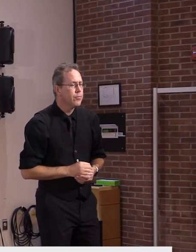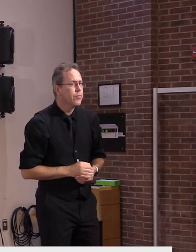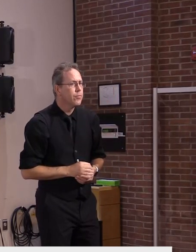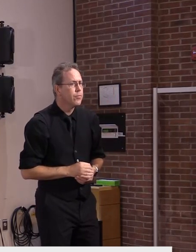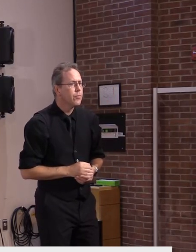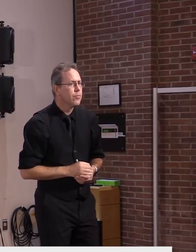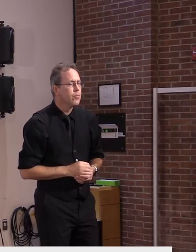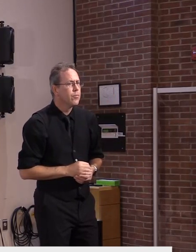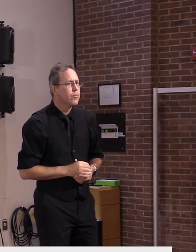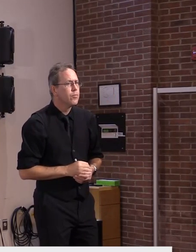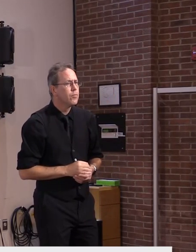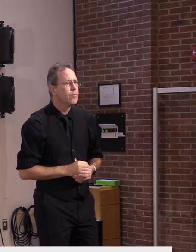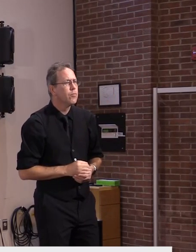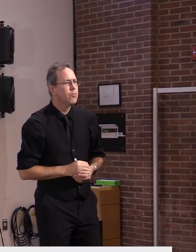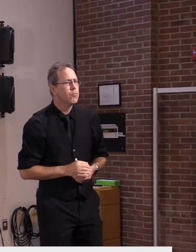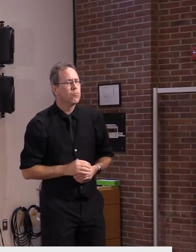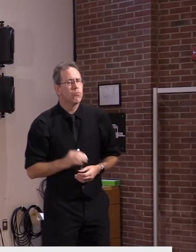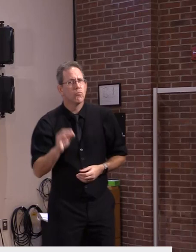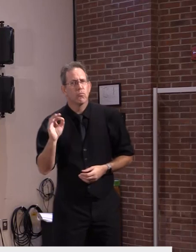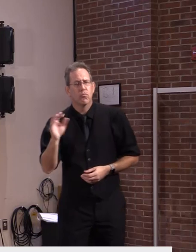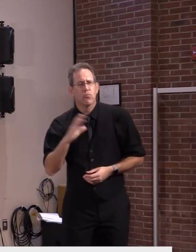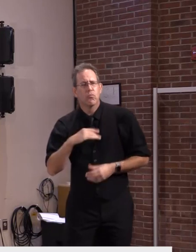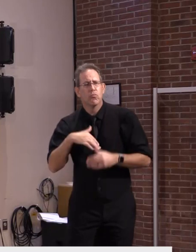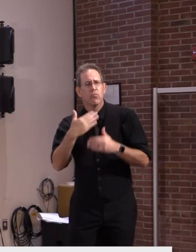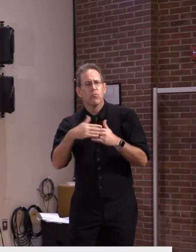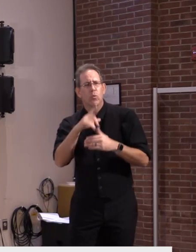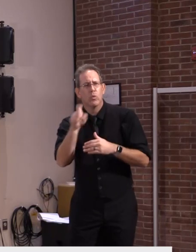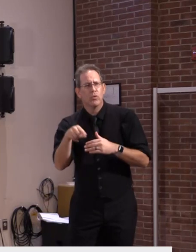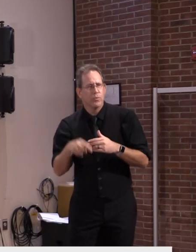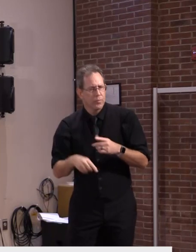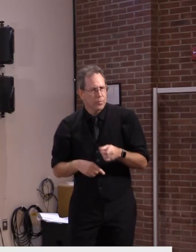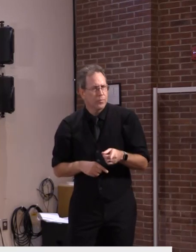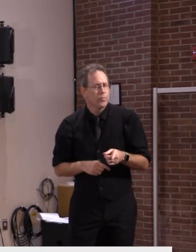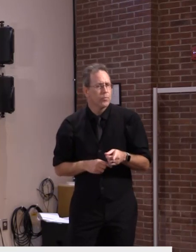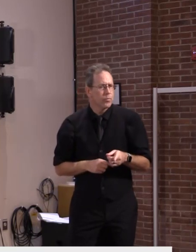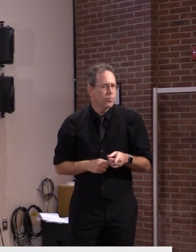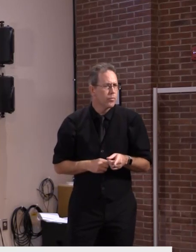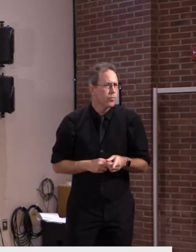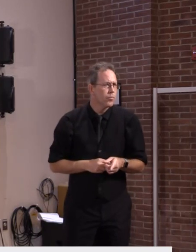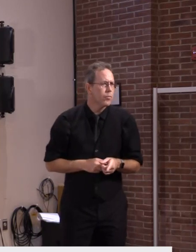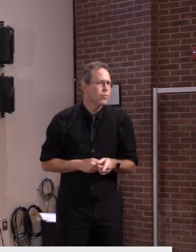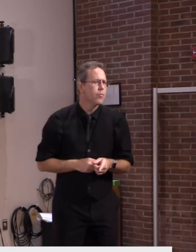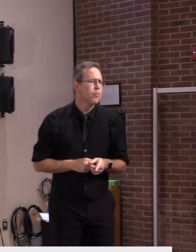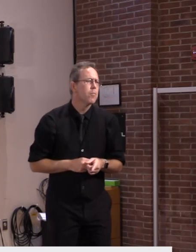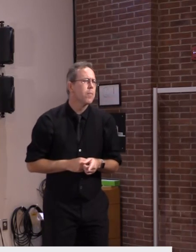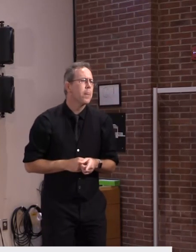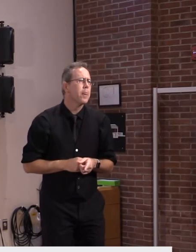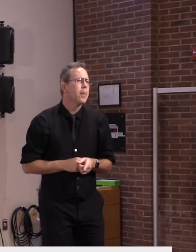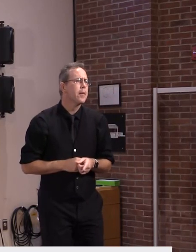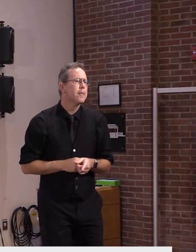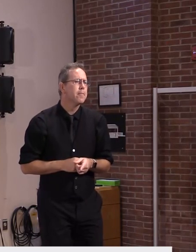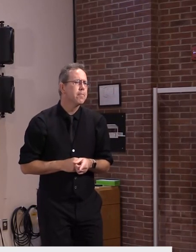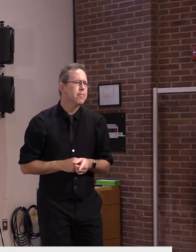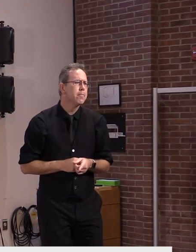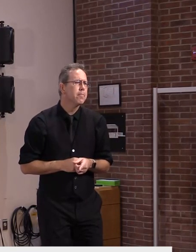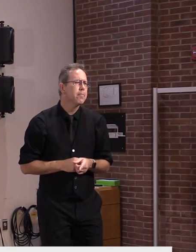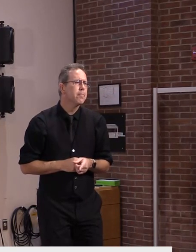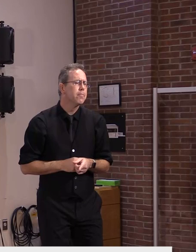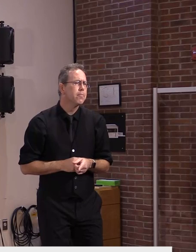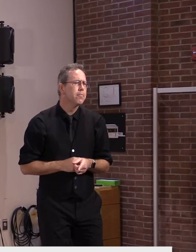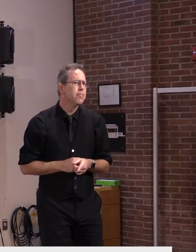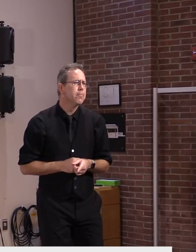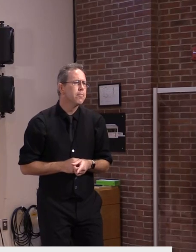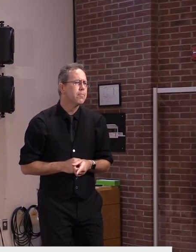Another question for you. I probably missed something, but the last time I recall you talking about monoclonal antibodies